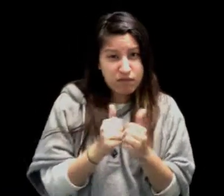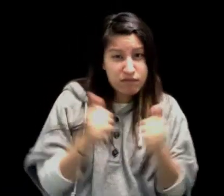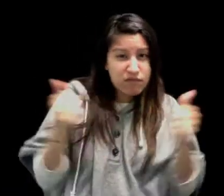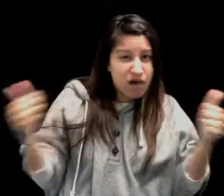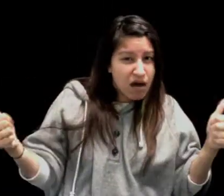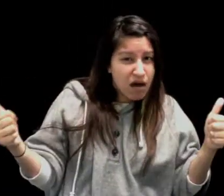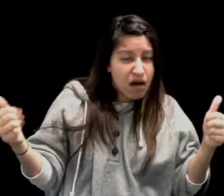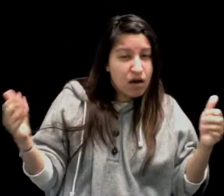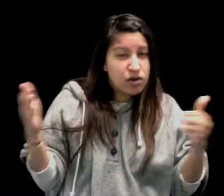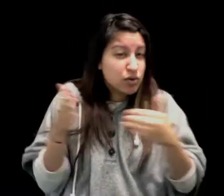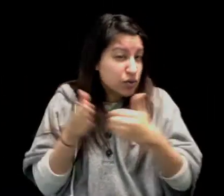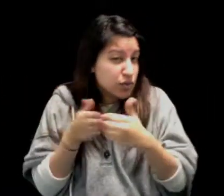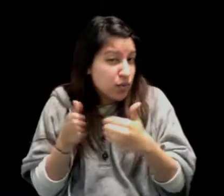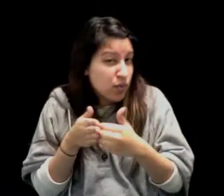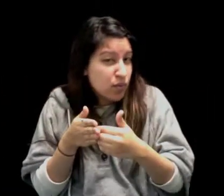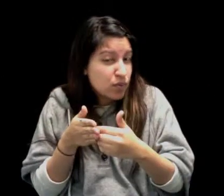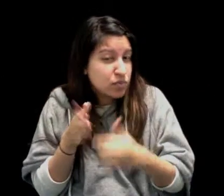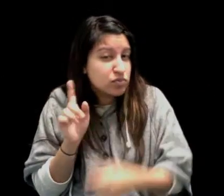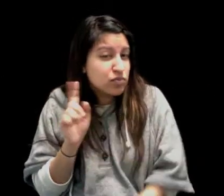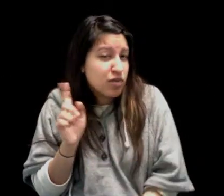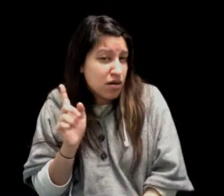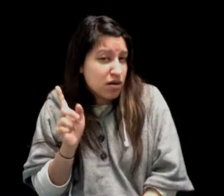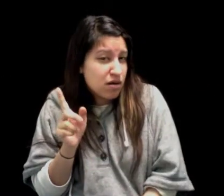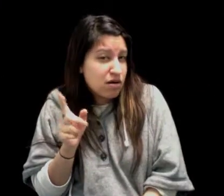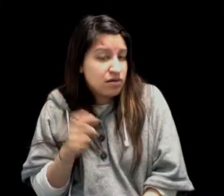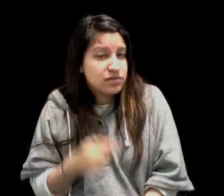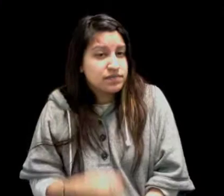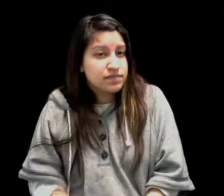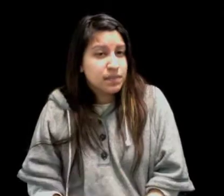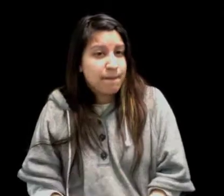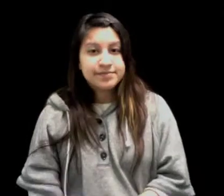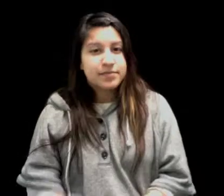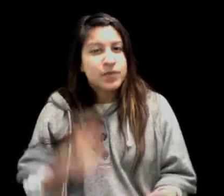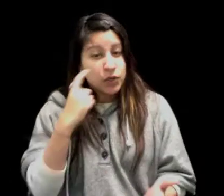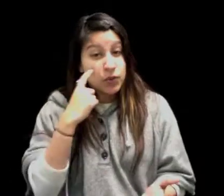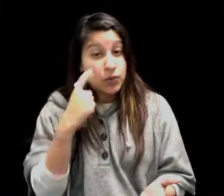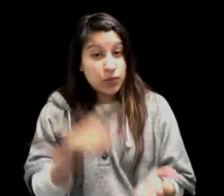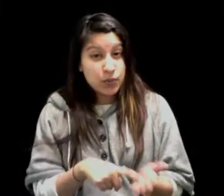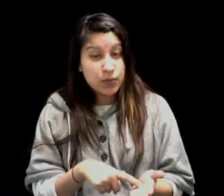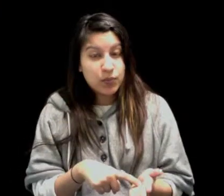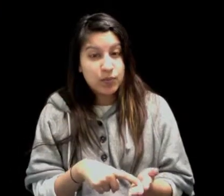The point you need to make to the teenagers is that boundaries are something.